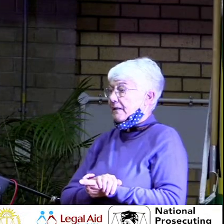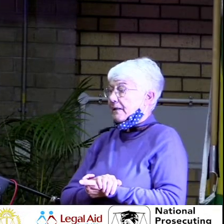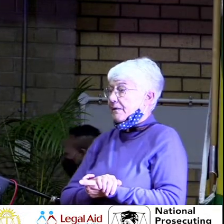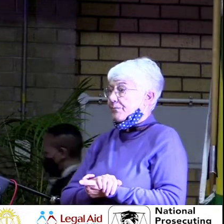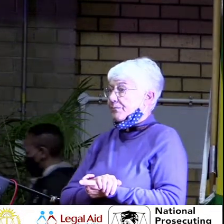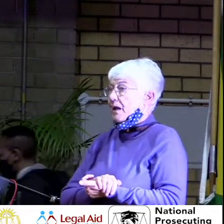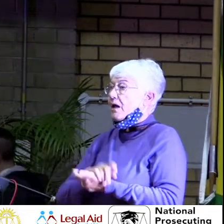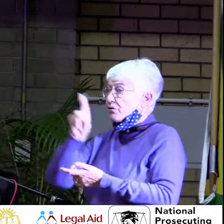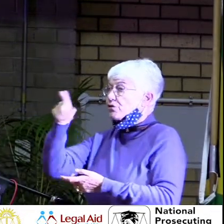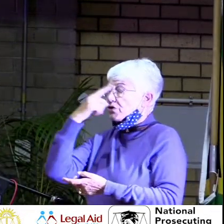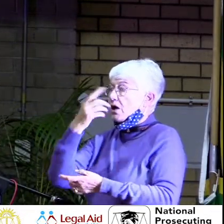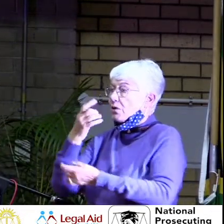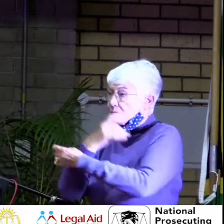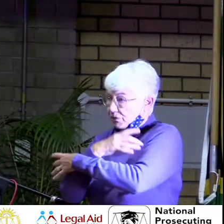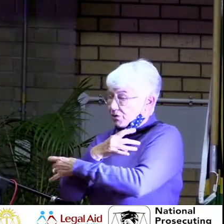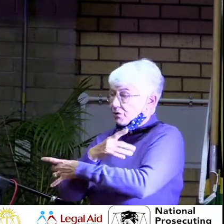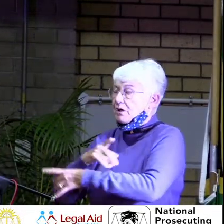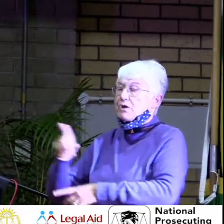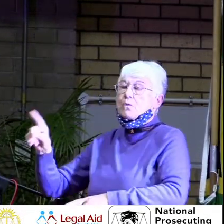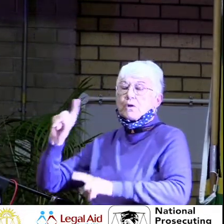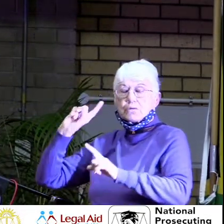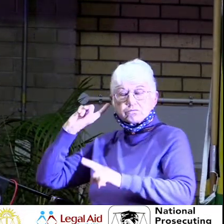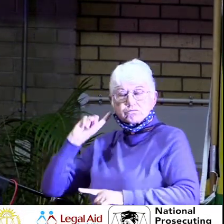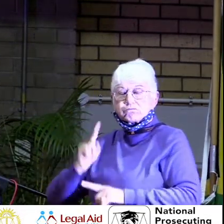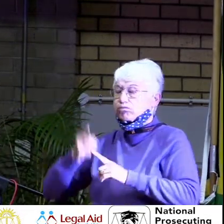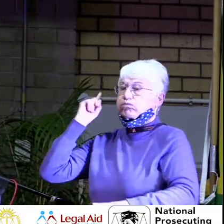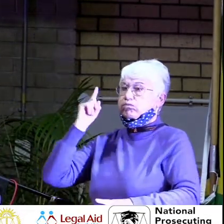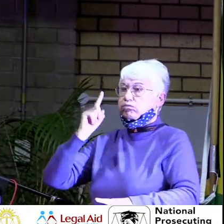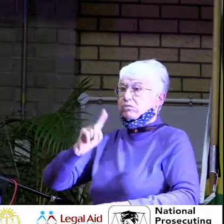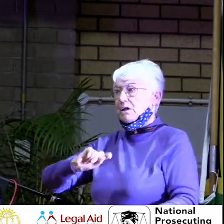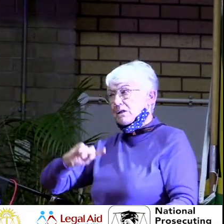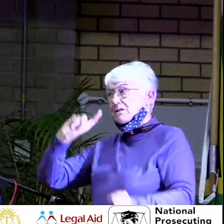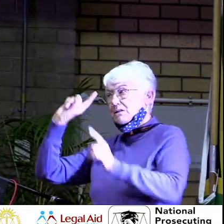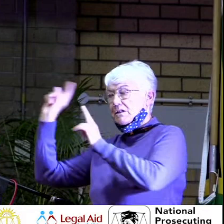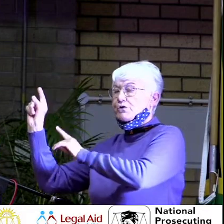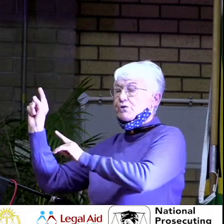emergency. That is why our centers are open